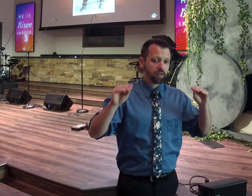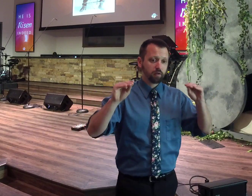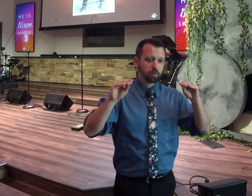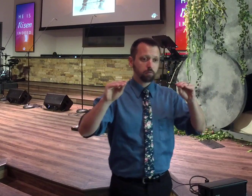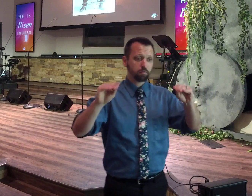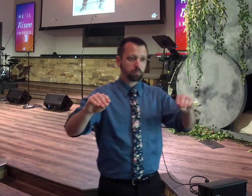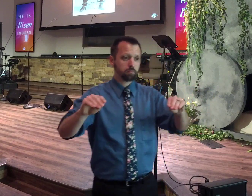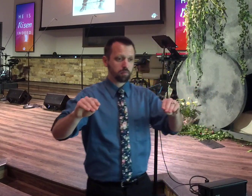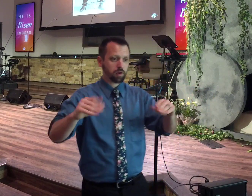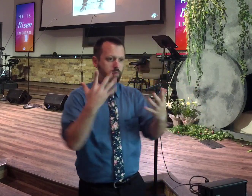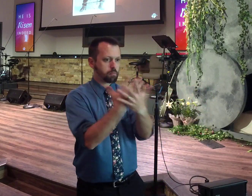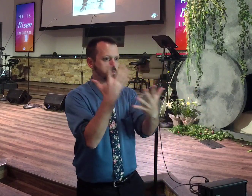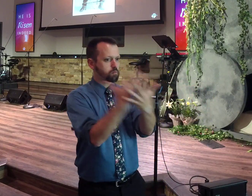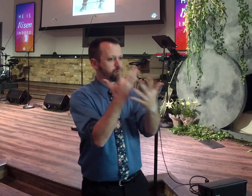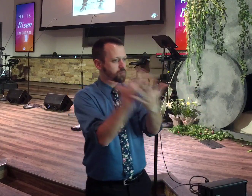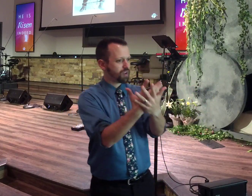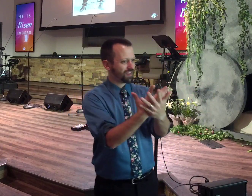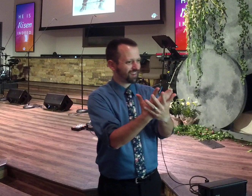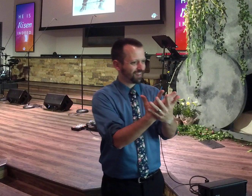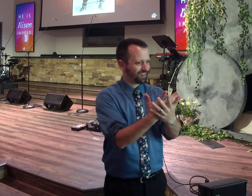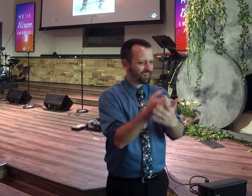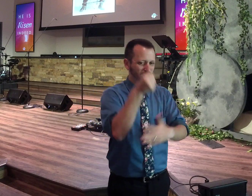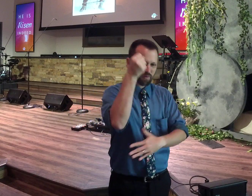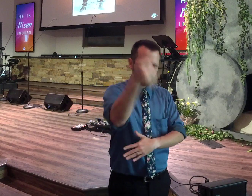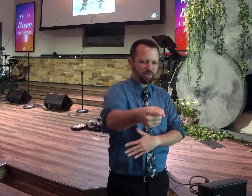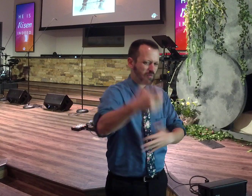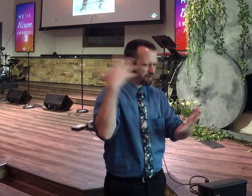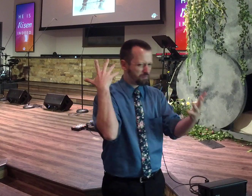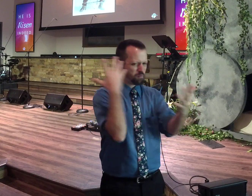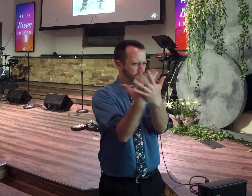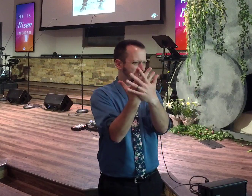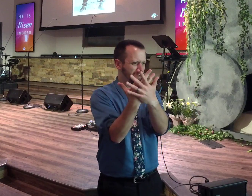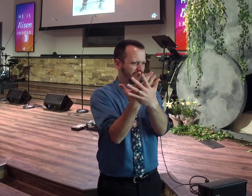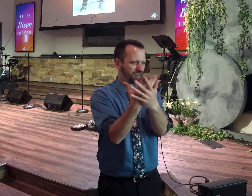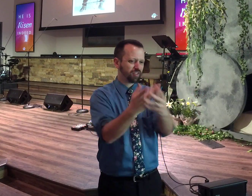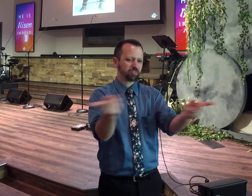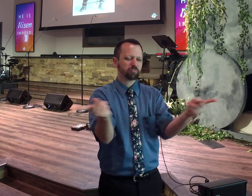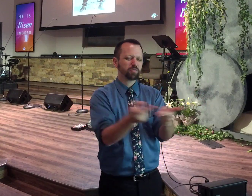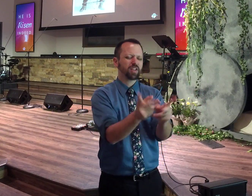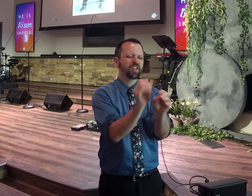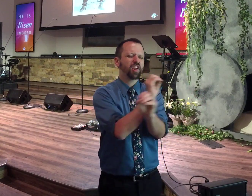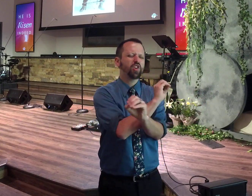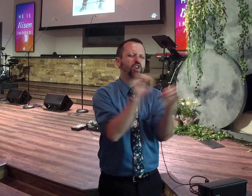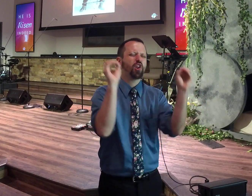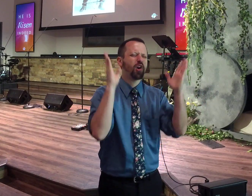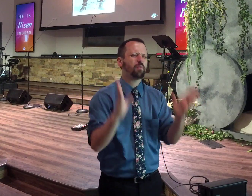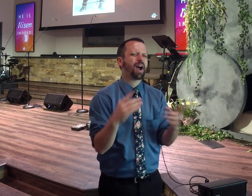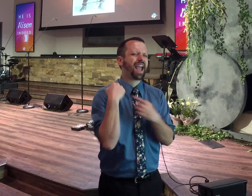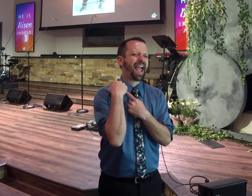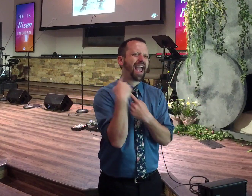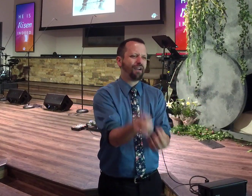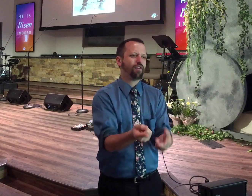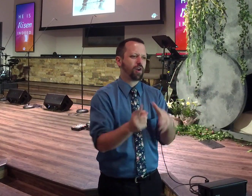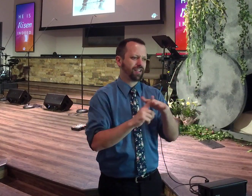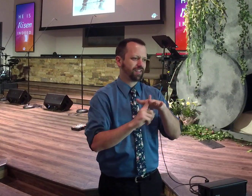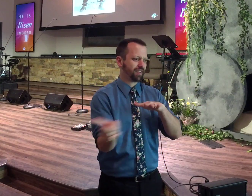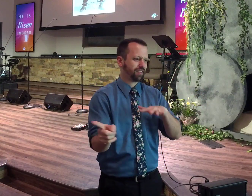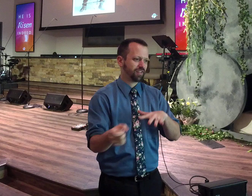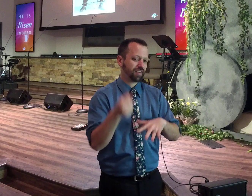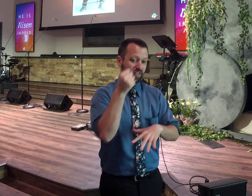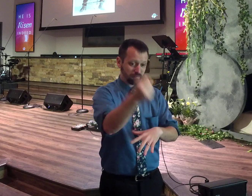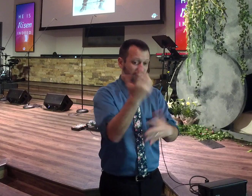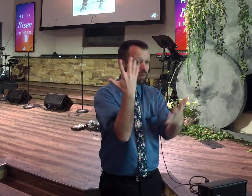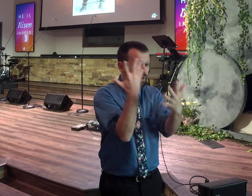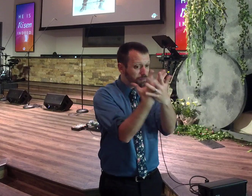a maximum security prison. Let's put him someplace in which no one has ever escaped. So they put him